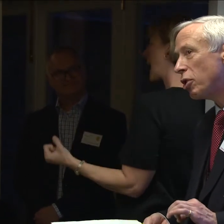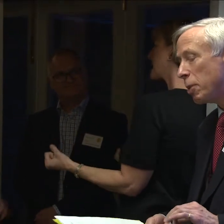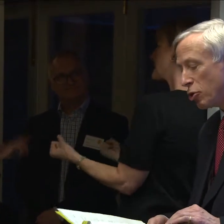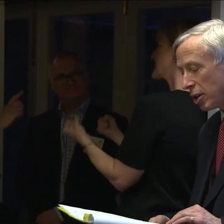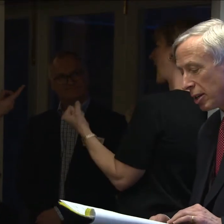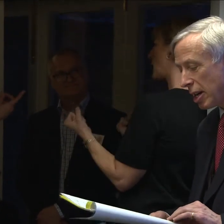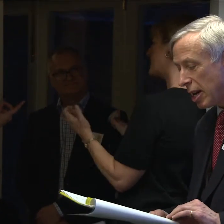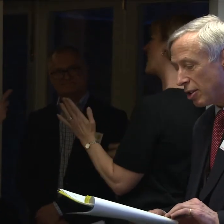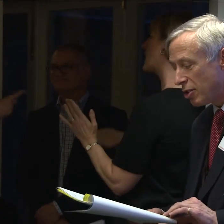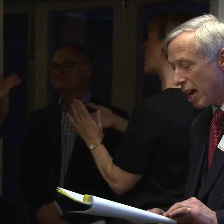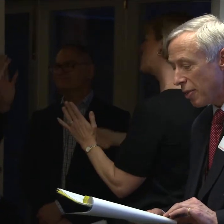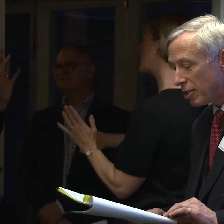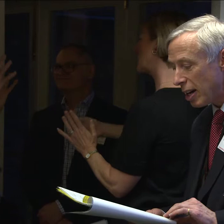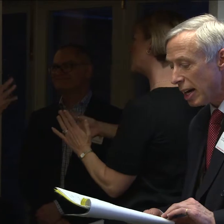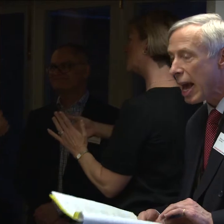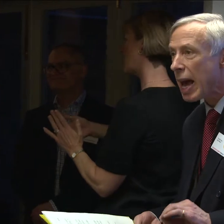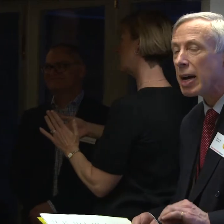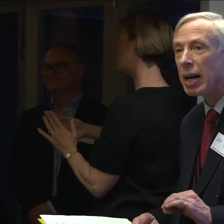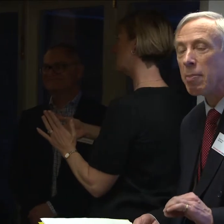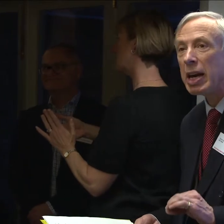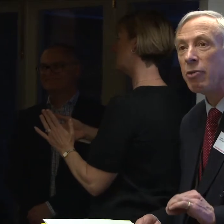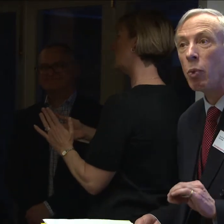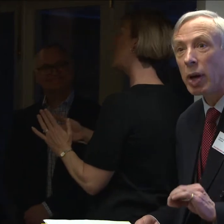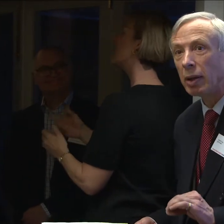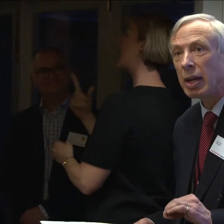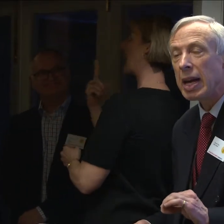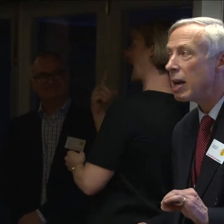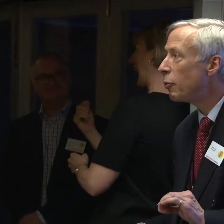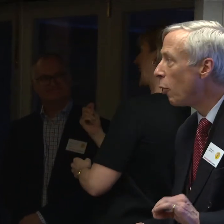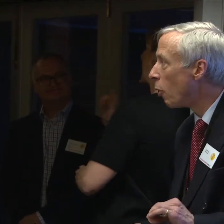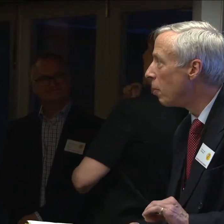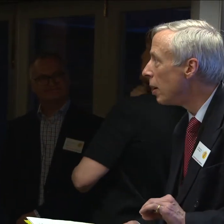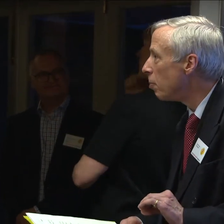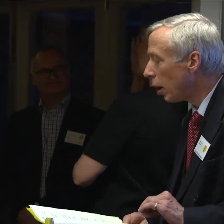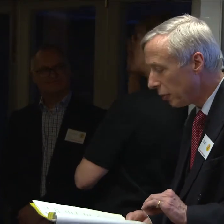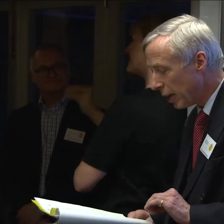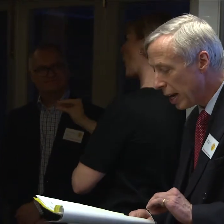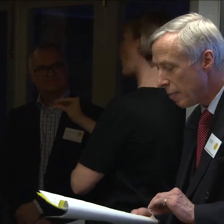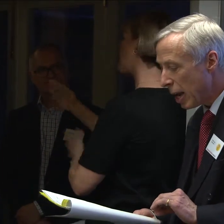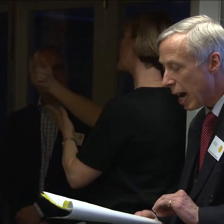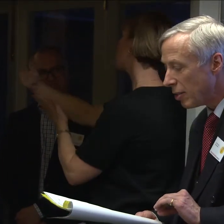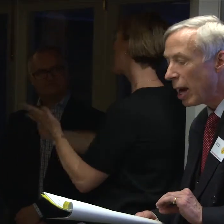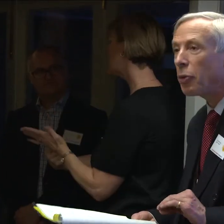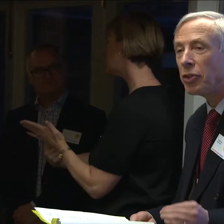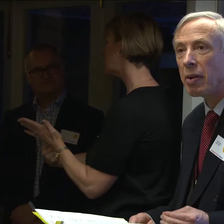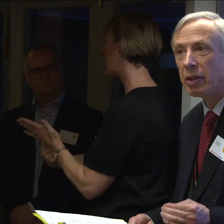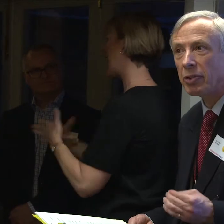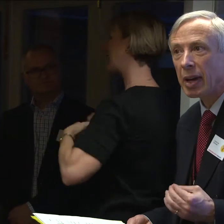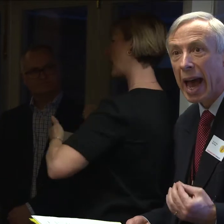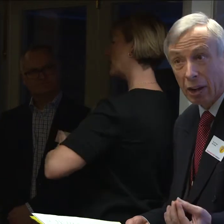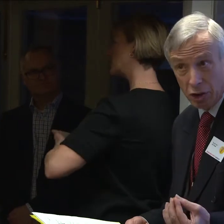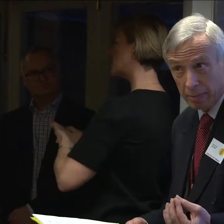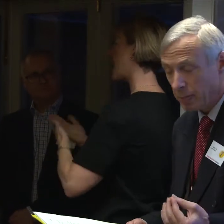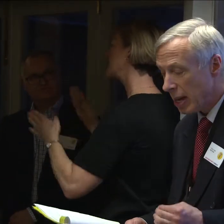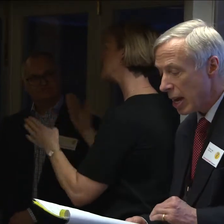contribution that can and I believe will inform policy and health service